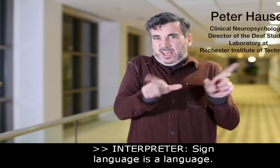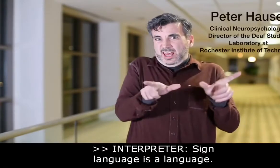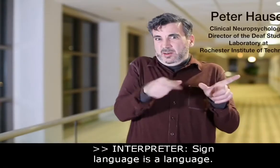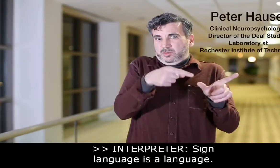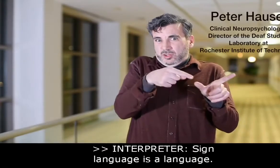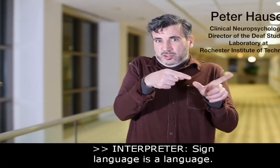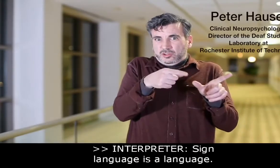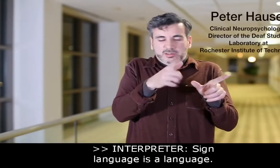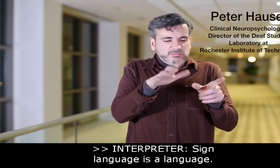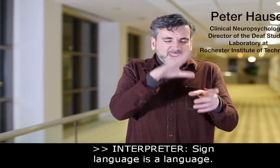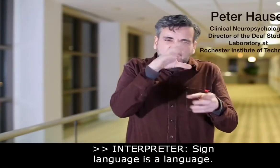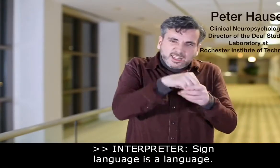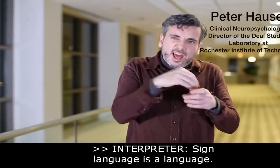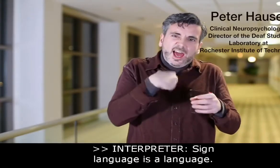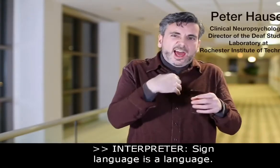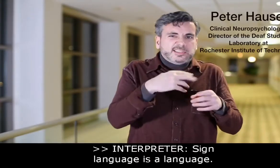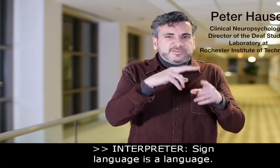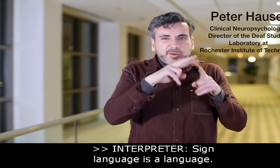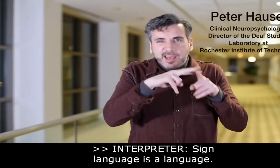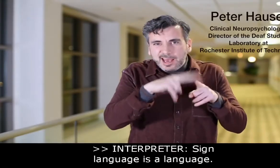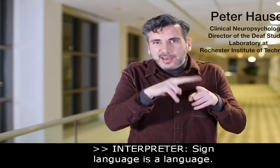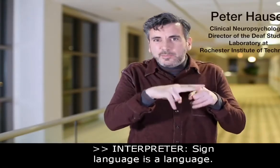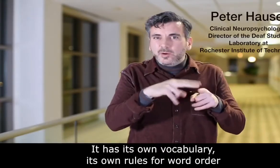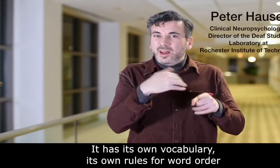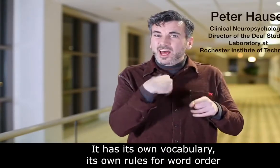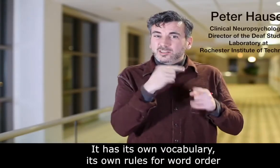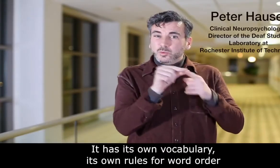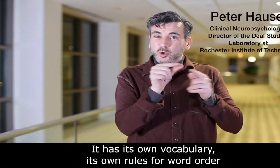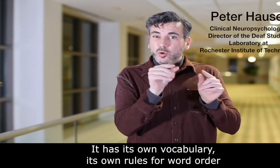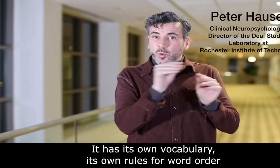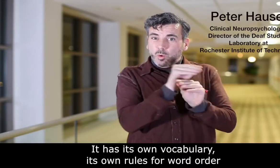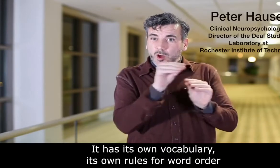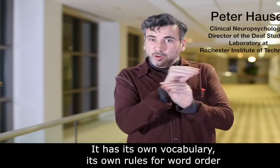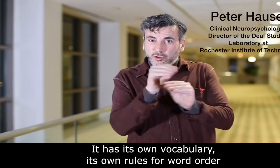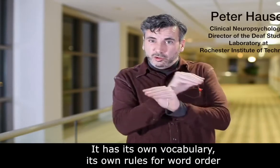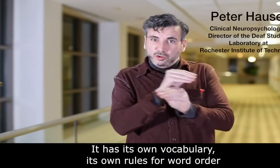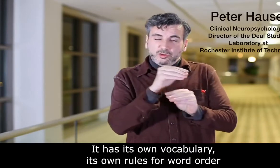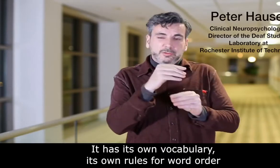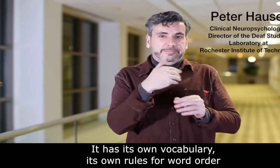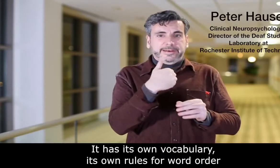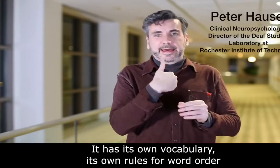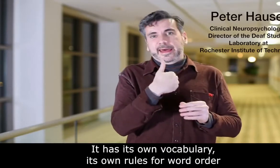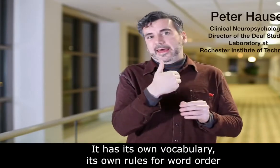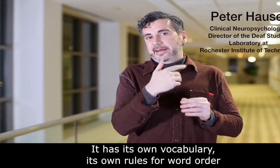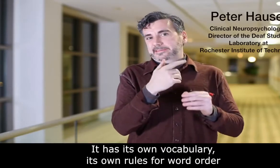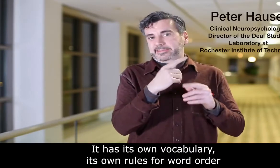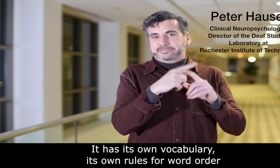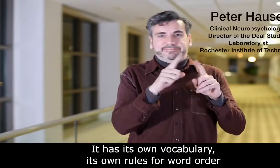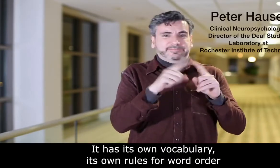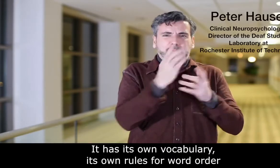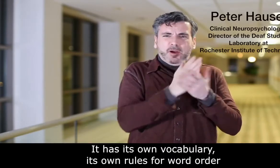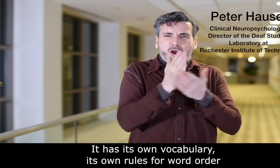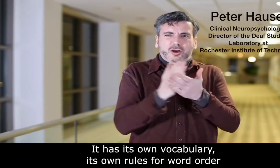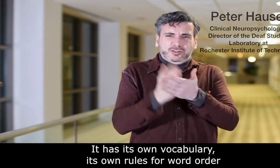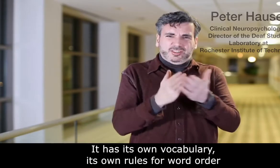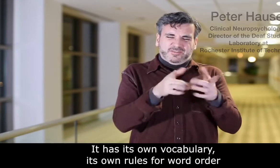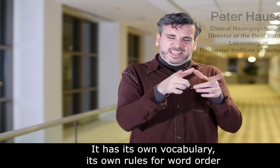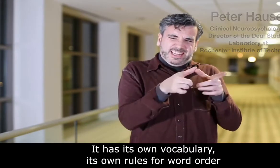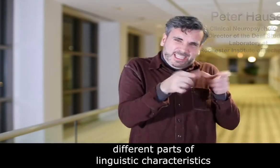Sign language is a language that has its own vocabulary, its own rules for word order,